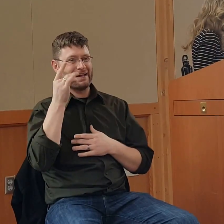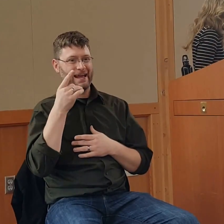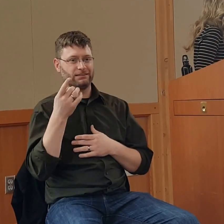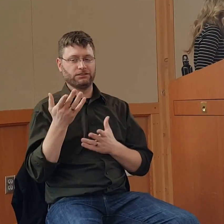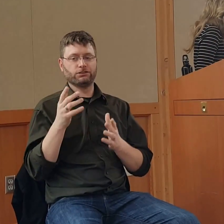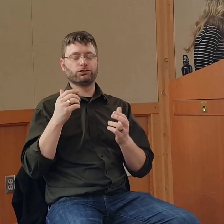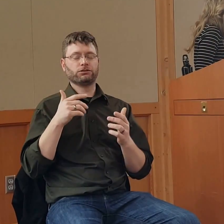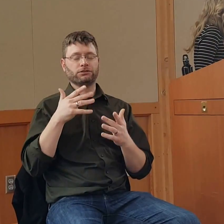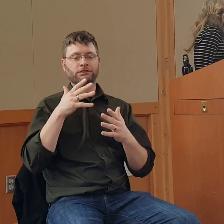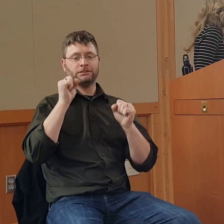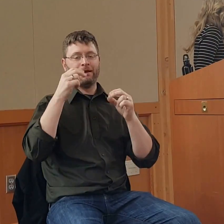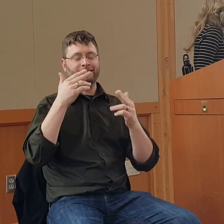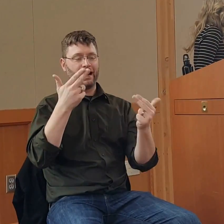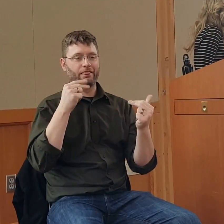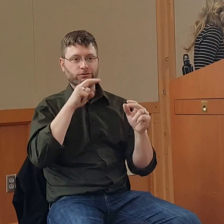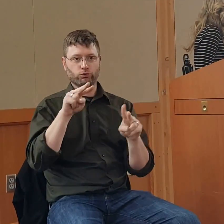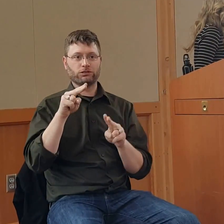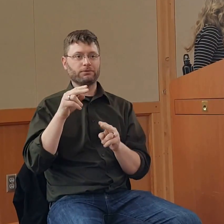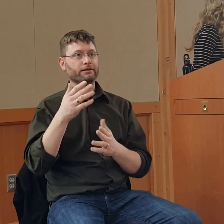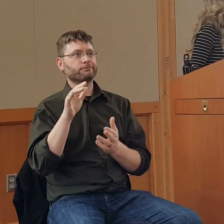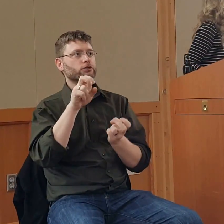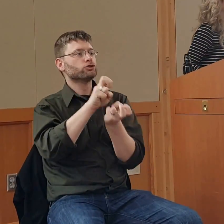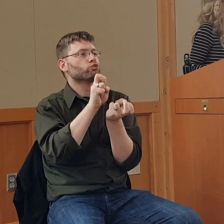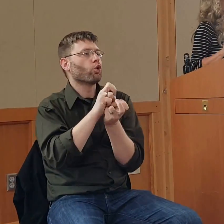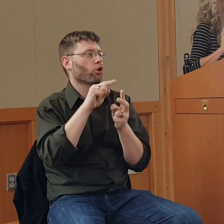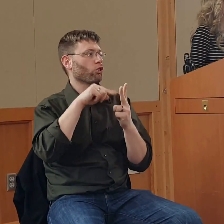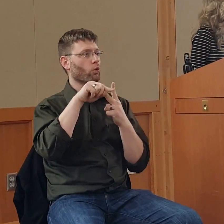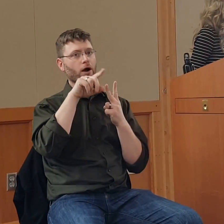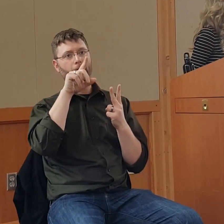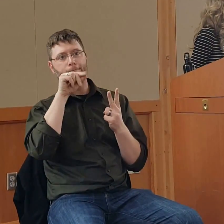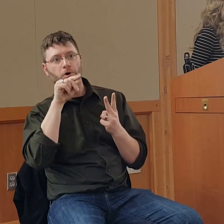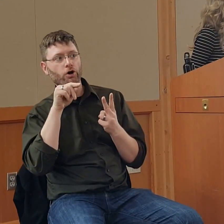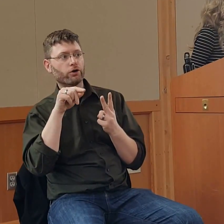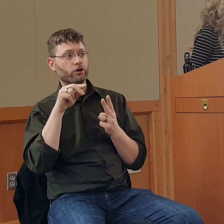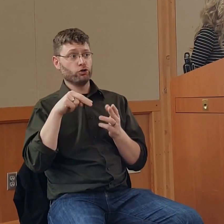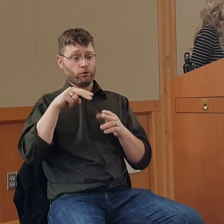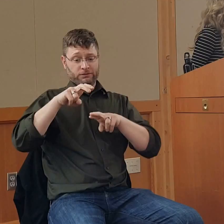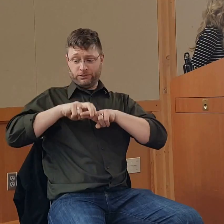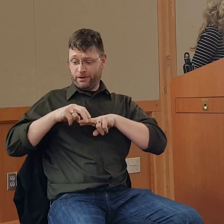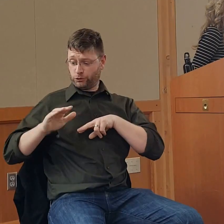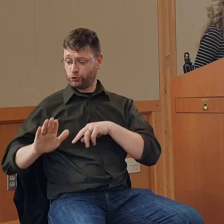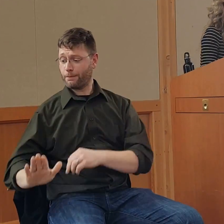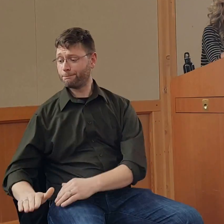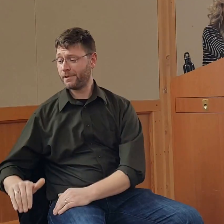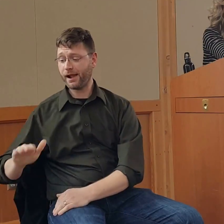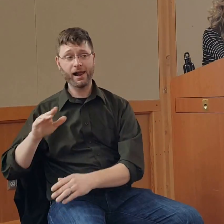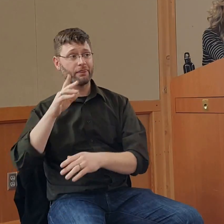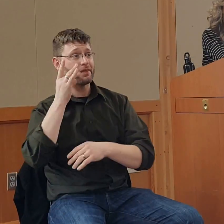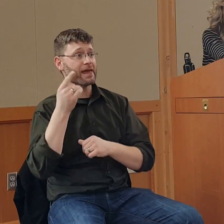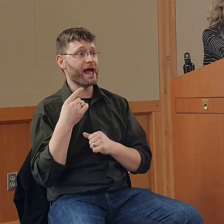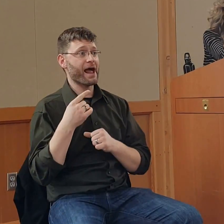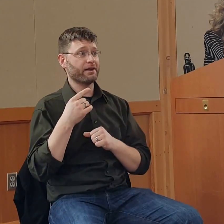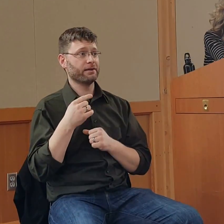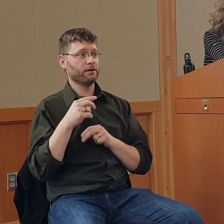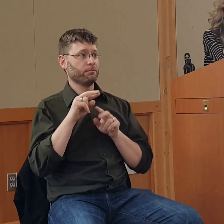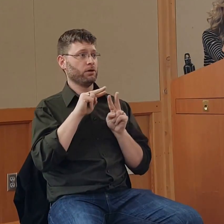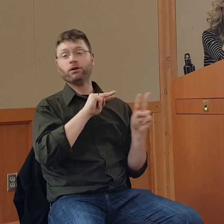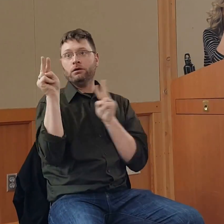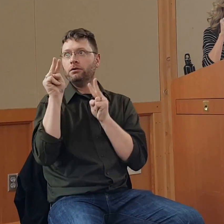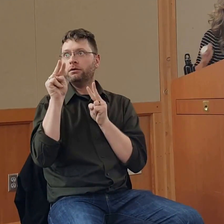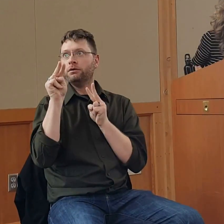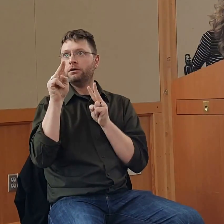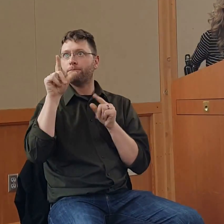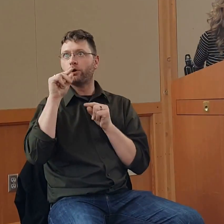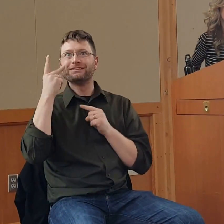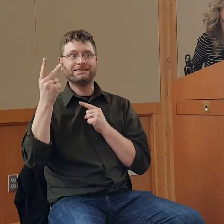are. But you've seen them see a squirrel, right? And you could be in the bird, you could be petting them, you could be loving on them, and they see a bird and they just go whoosh, and their eyes dilate